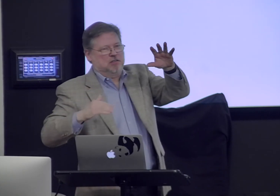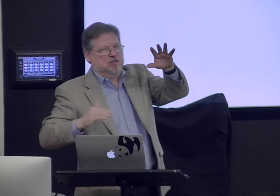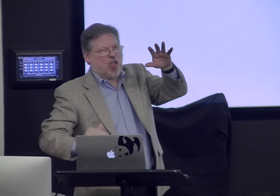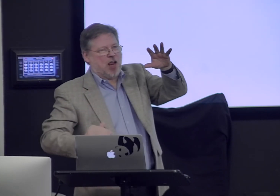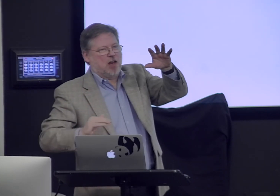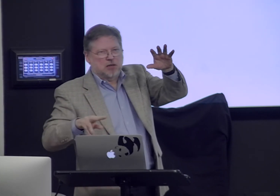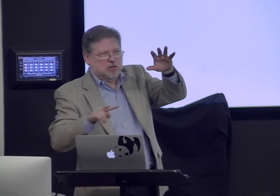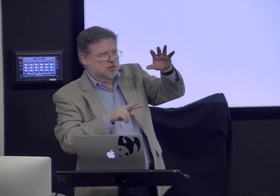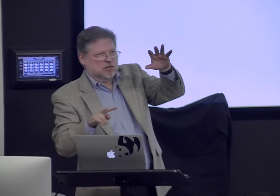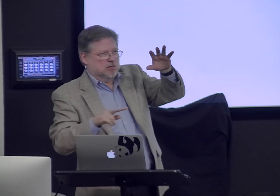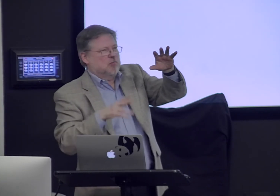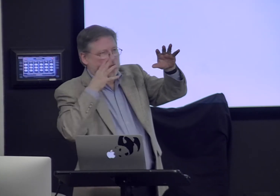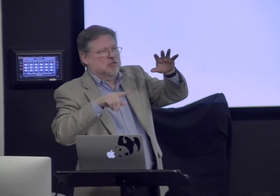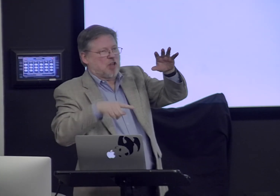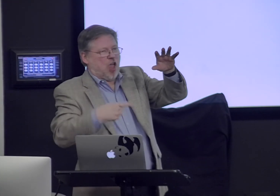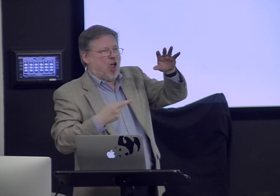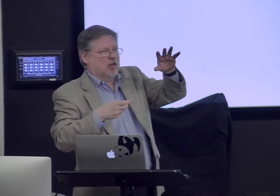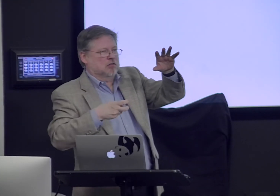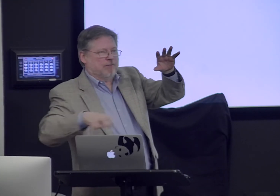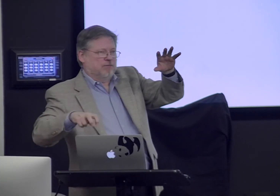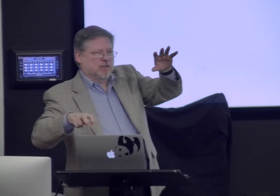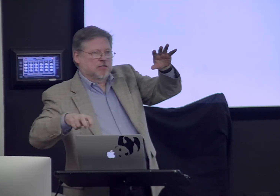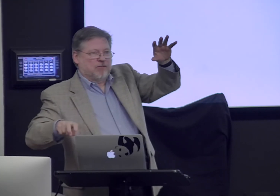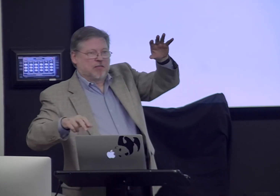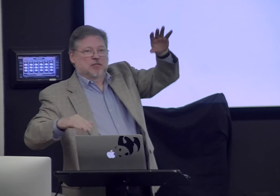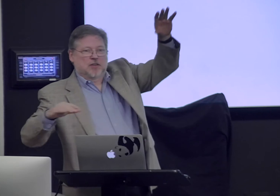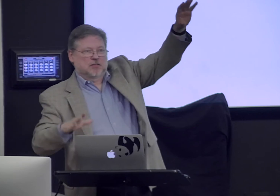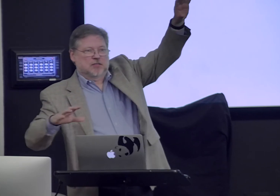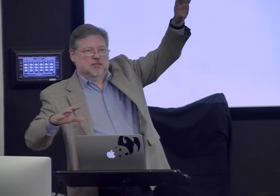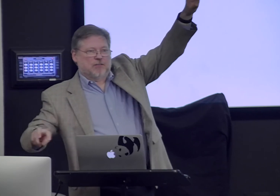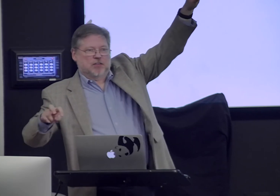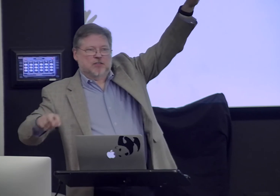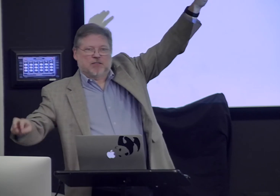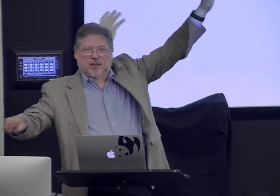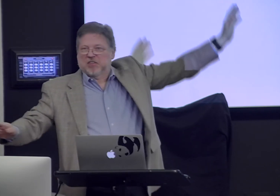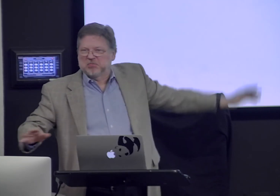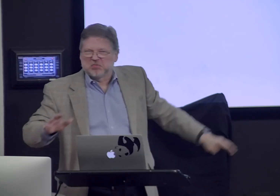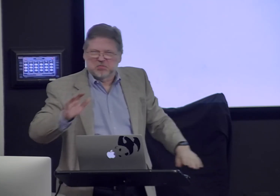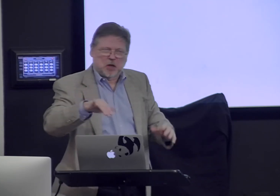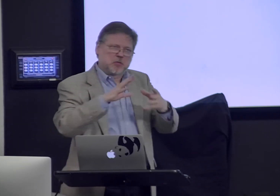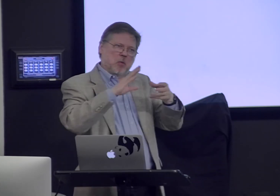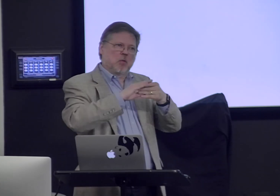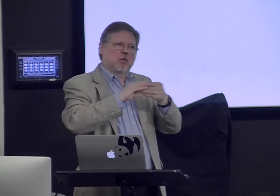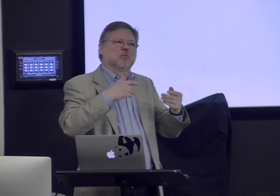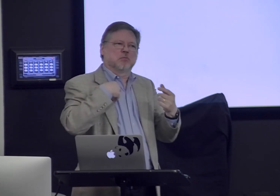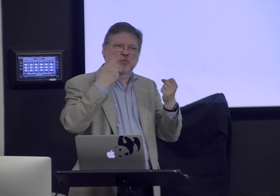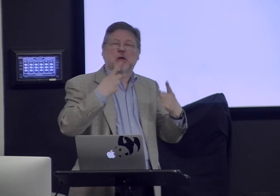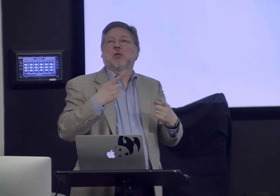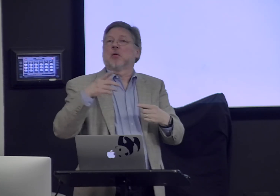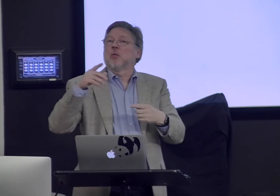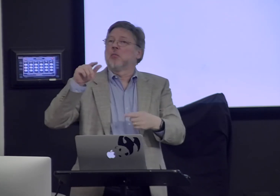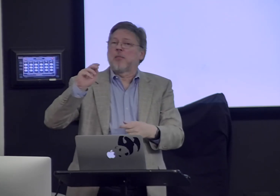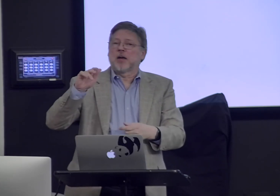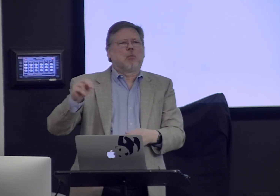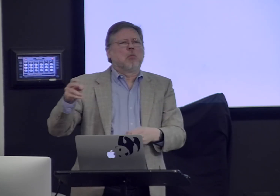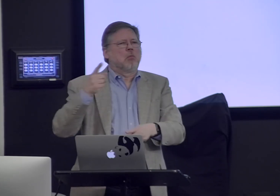parts of it. So it is children that start driving the change that we see in language, which is a common story of